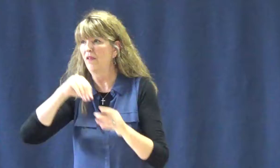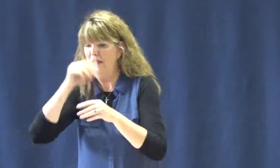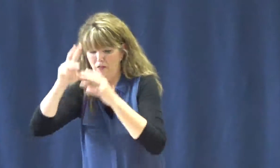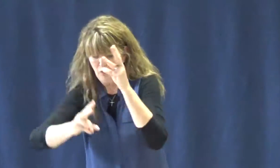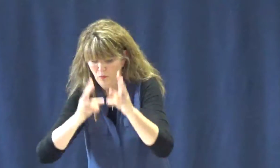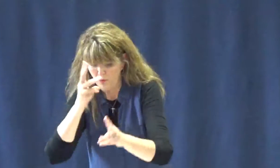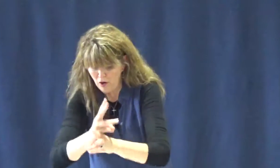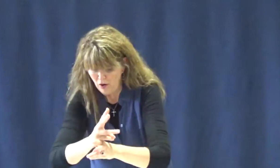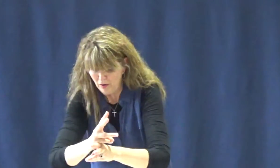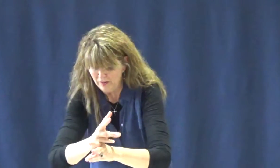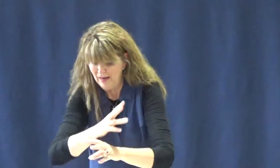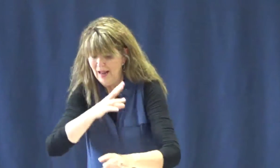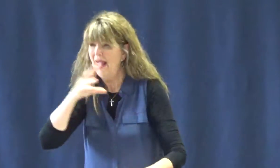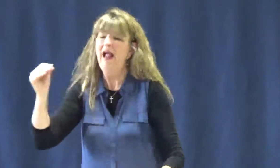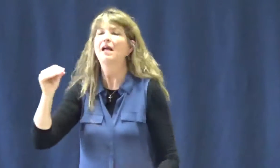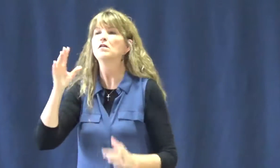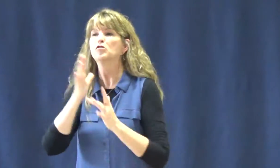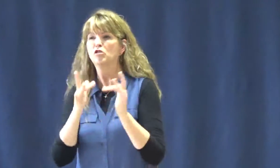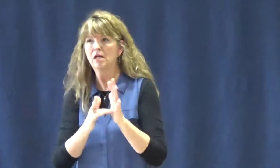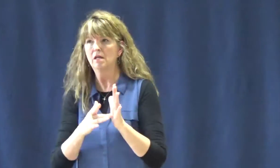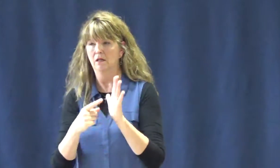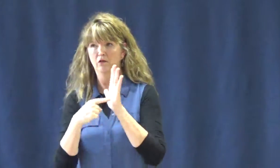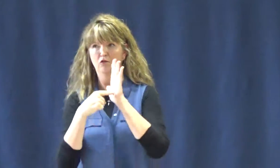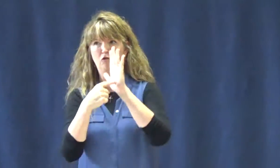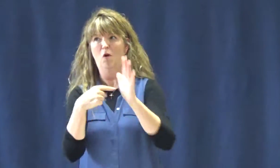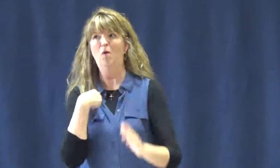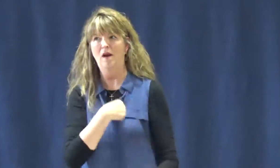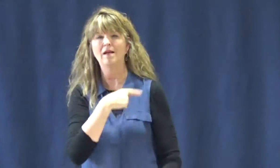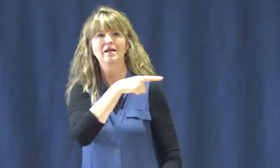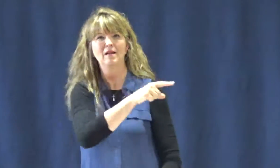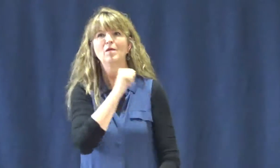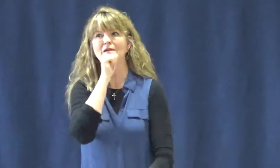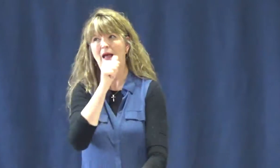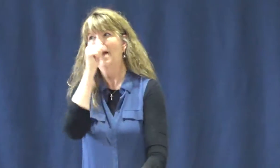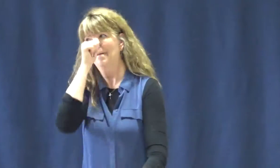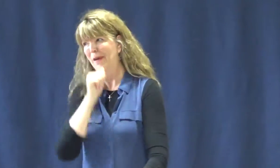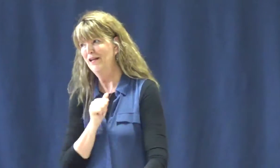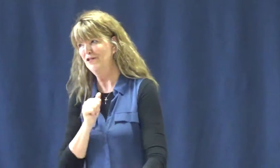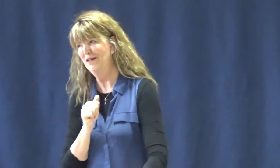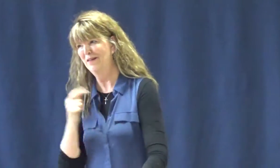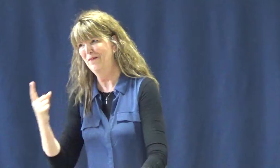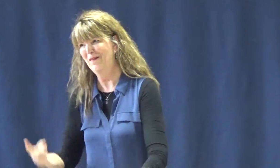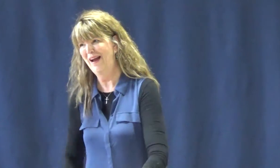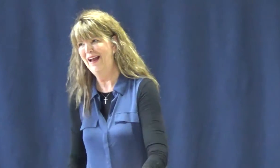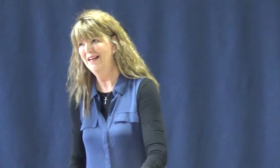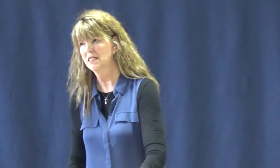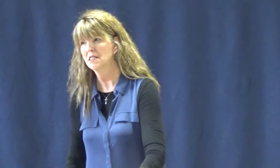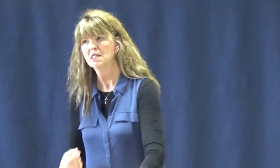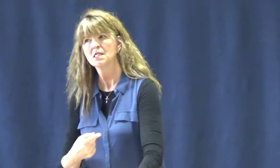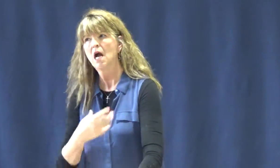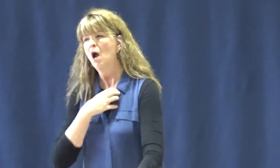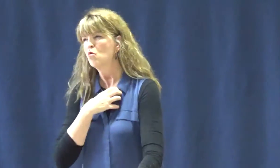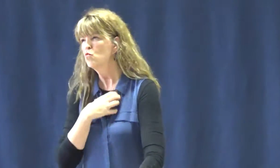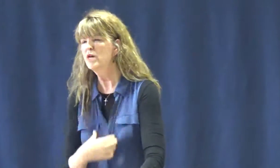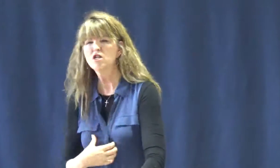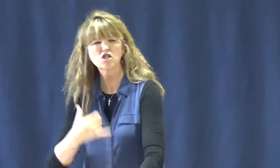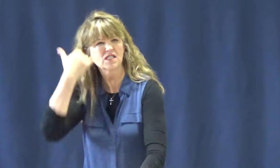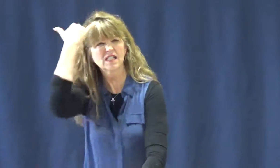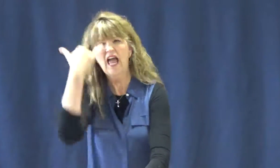So very much evil in the world. And Jesus has shown us that for patience. I